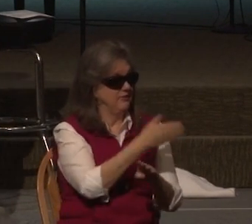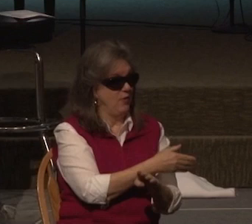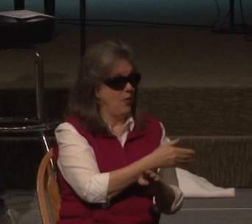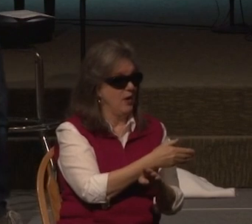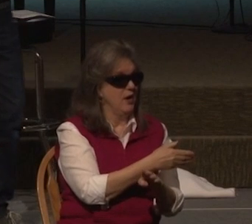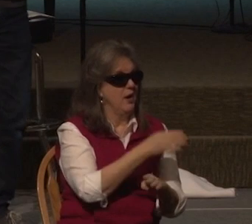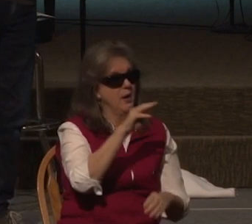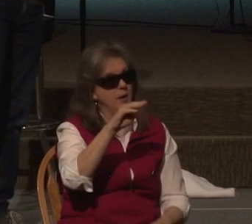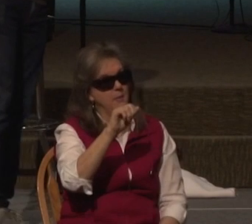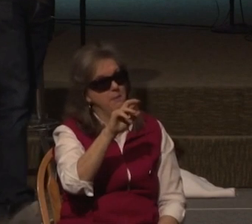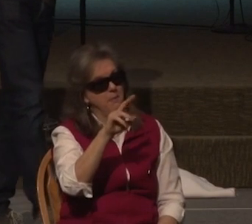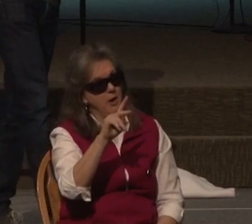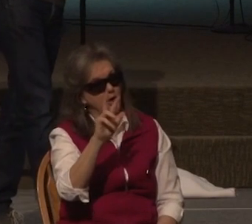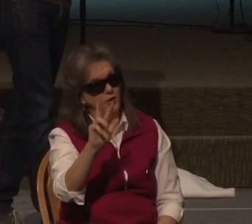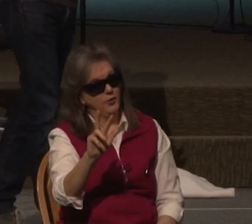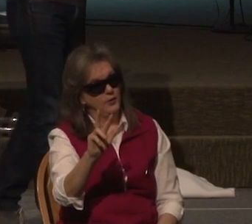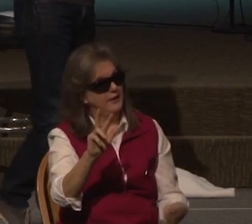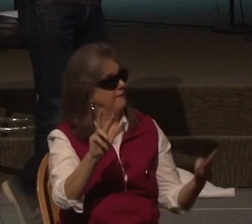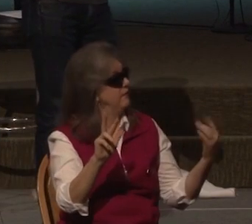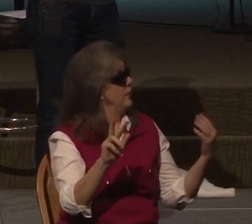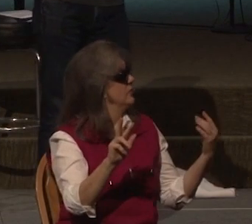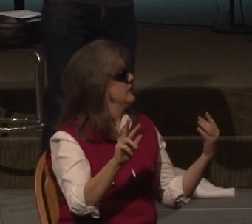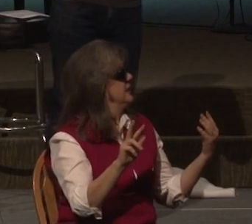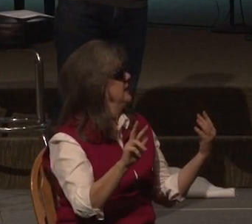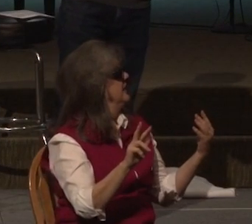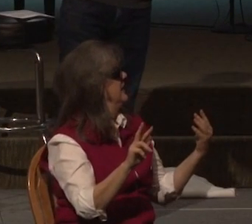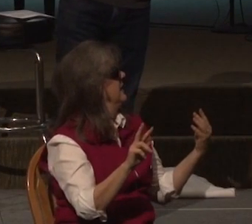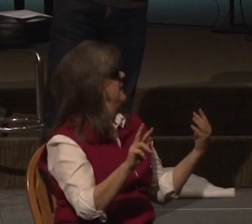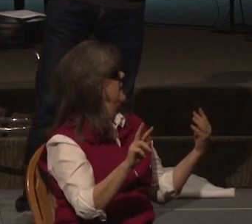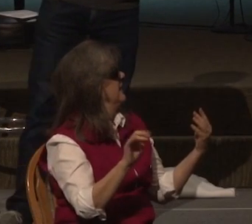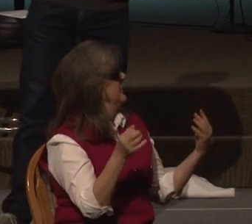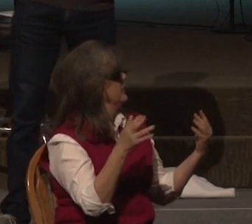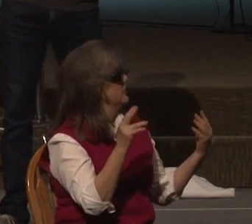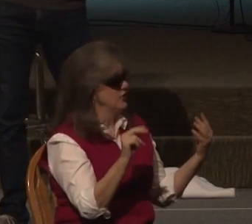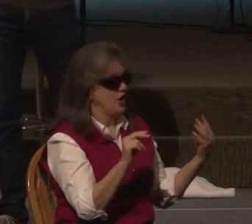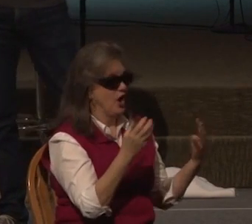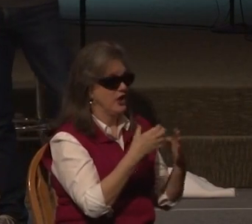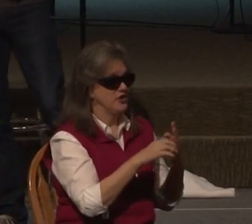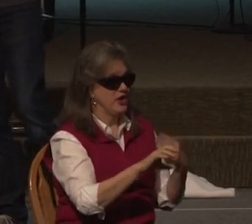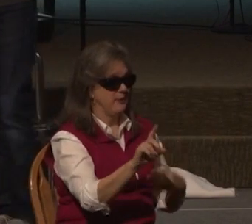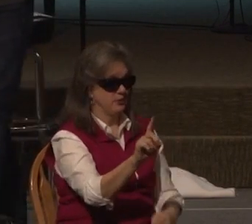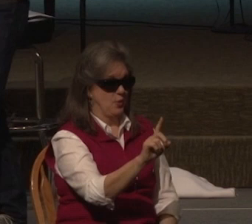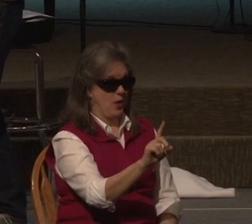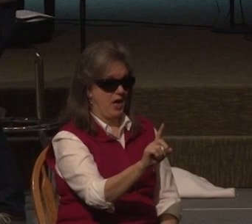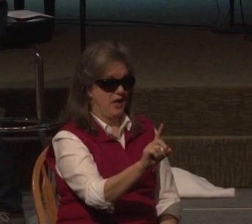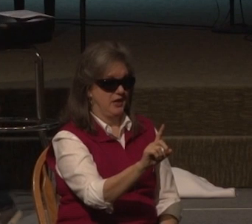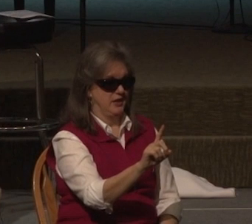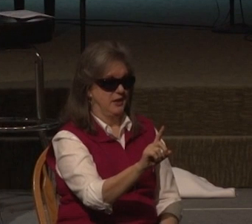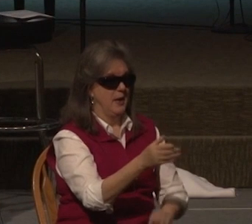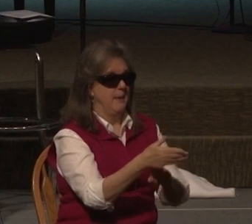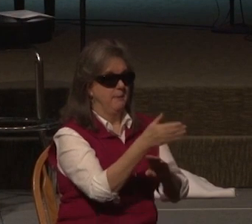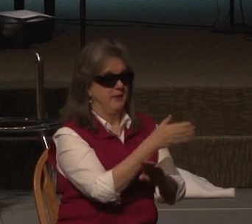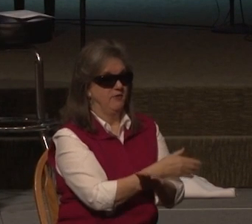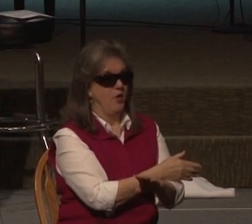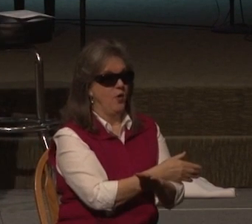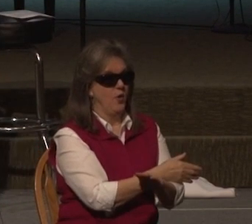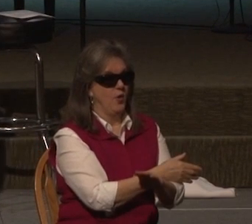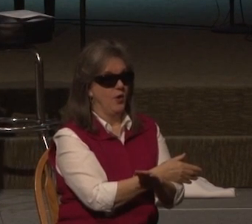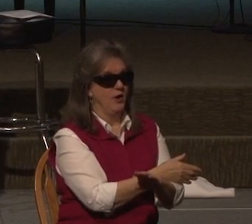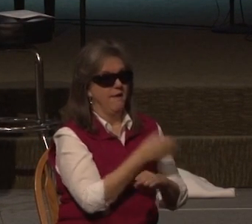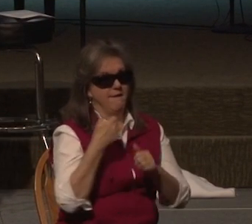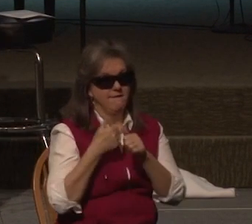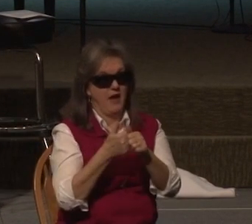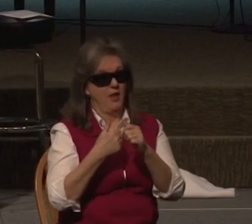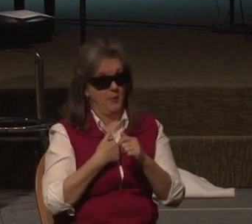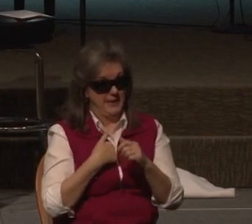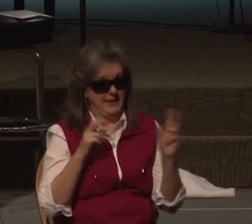was Mark 3:14, there was John chapter 1. See, before there was follow me,